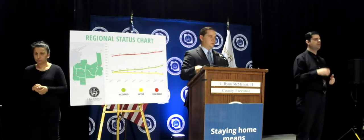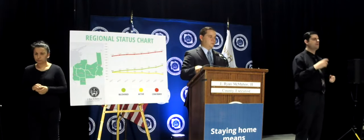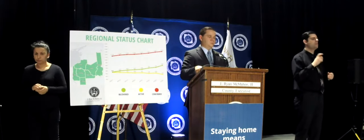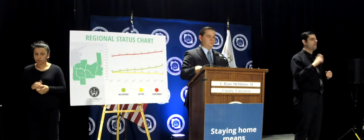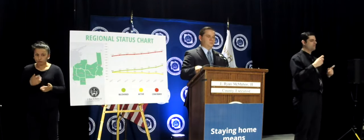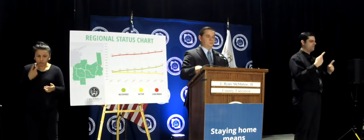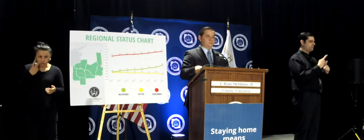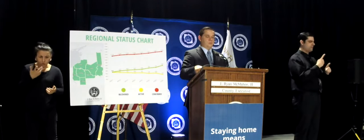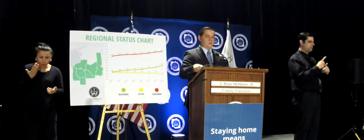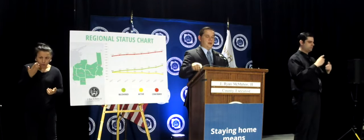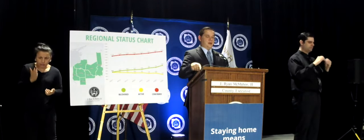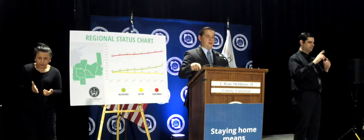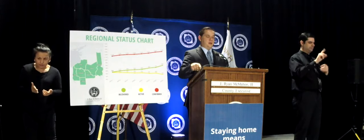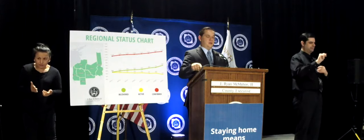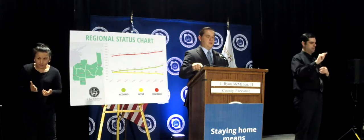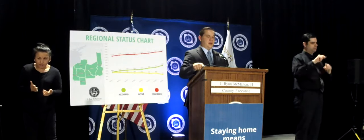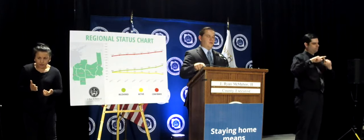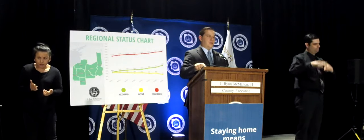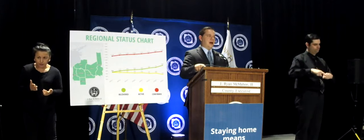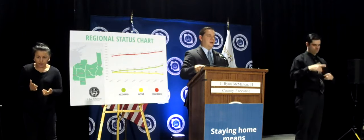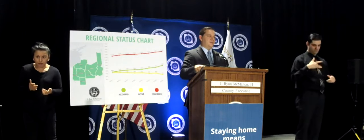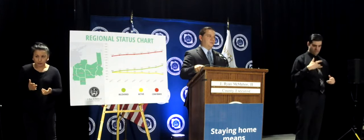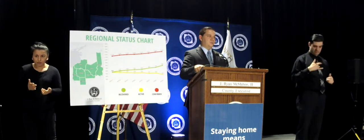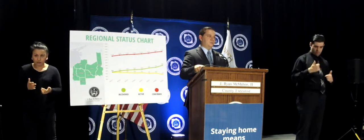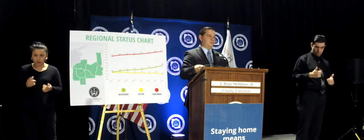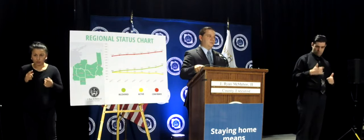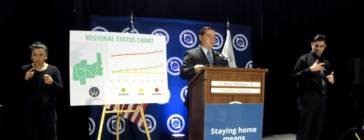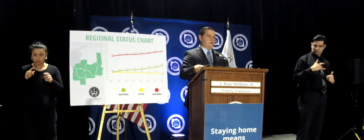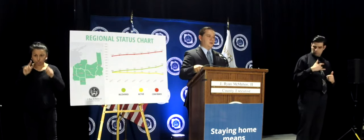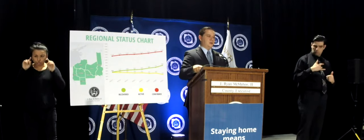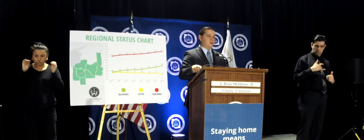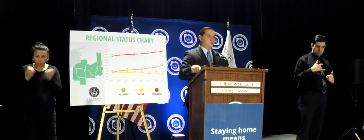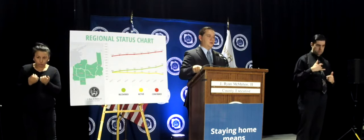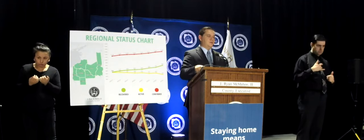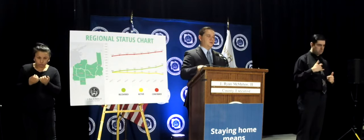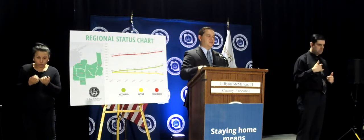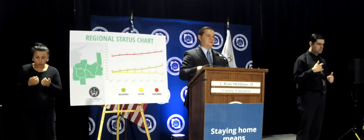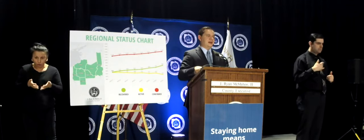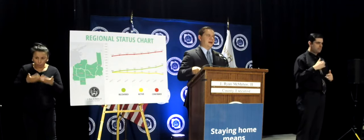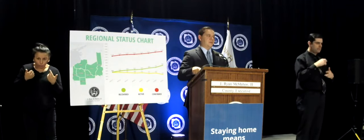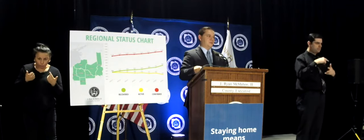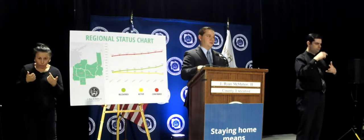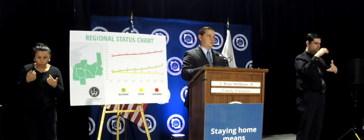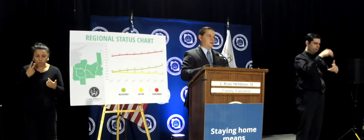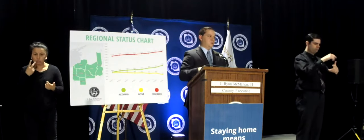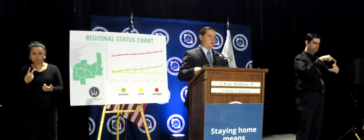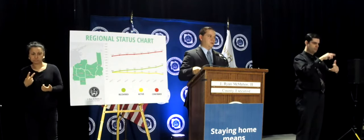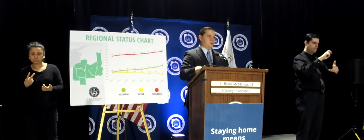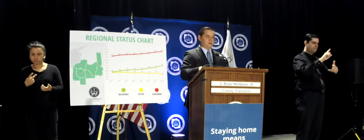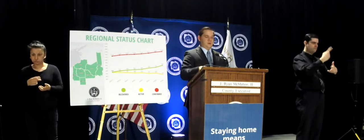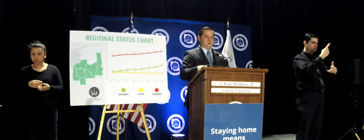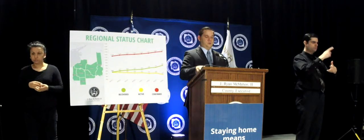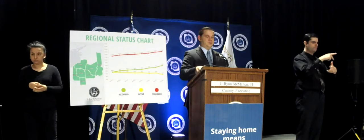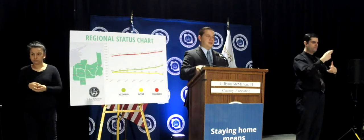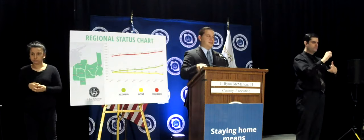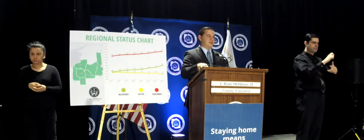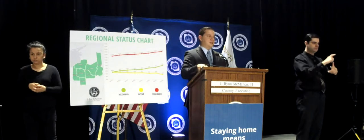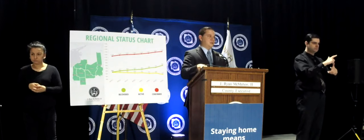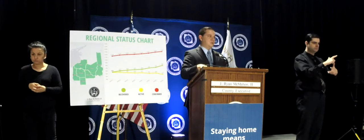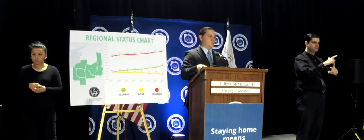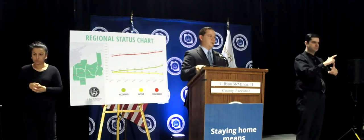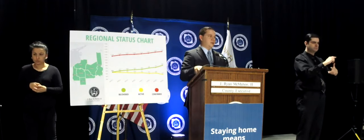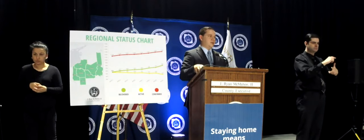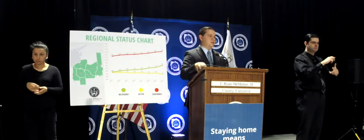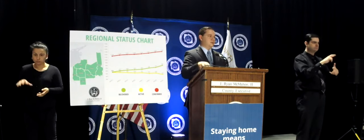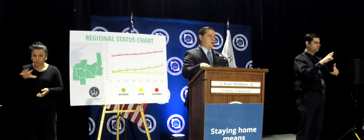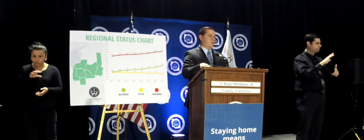1. Then you have a lot of, you give yourself time after phase 1 to assess